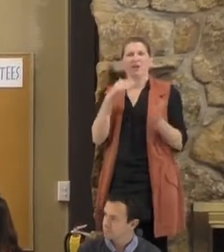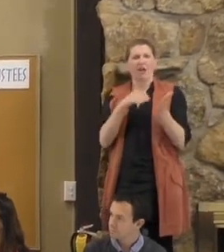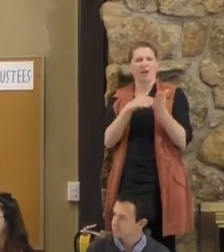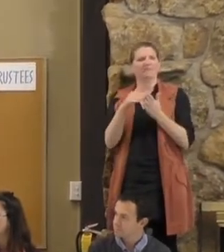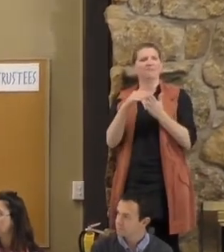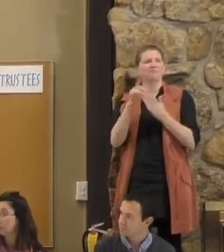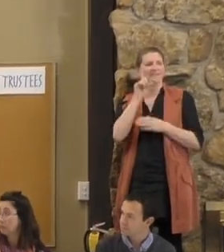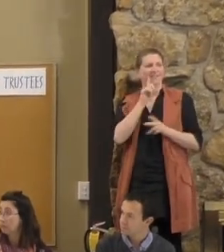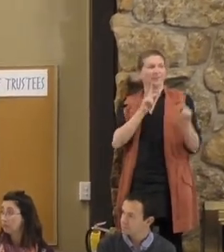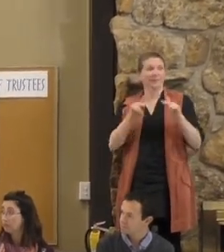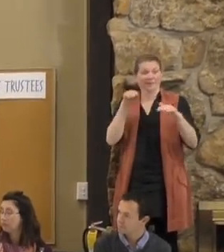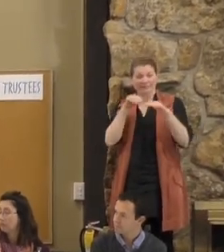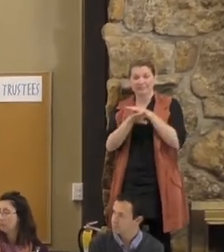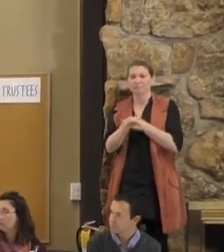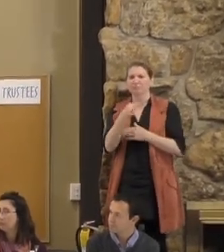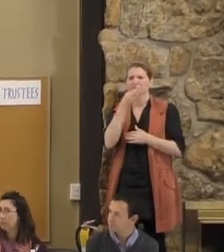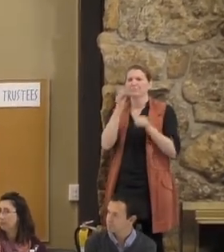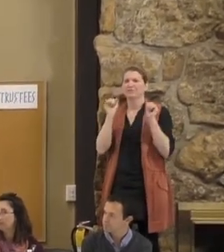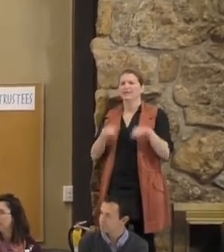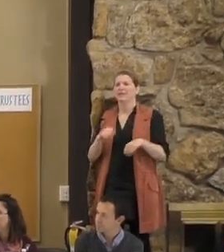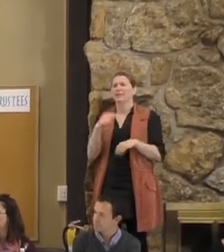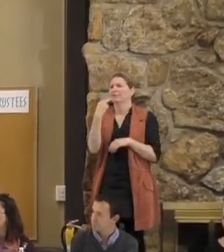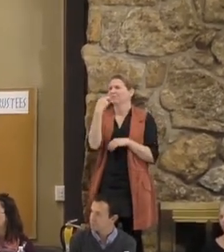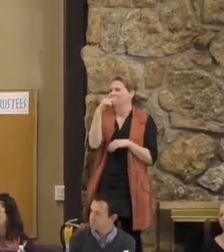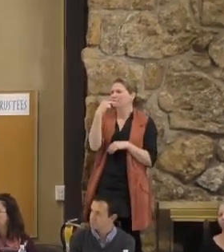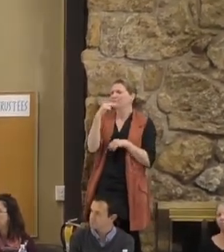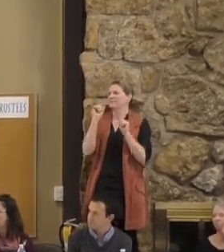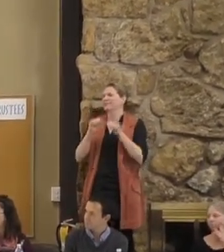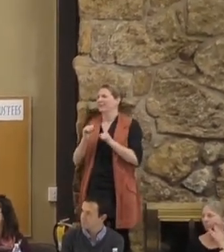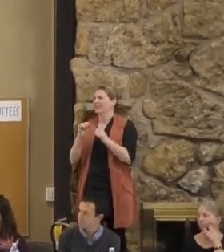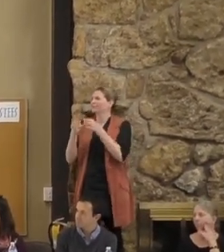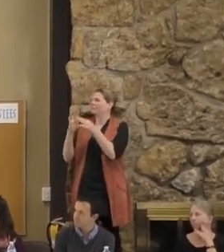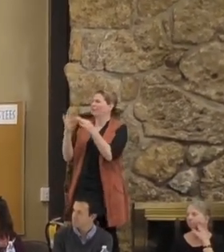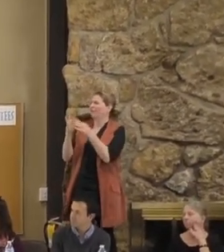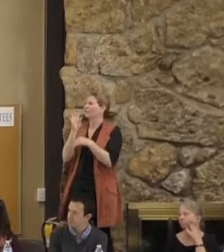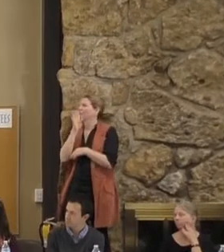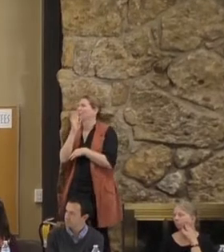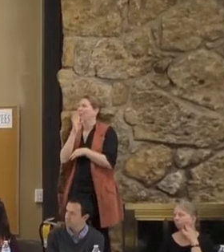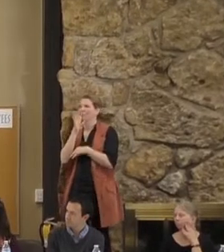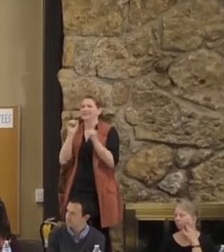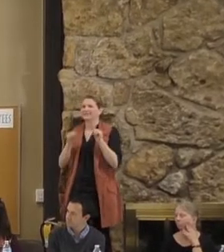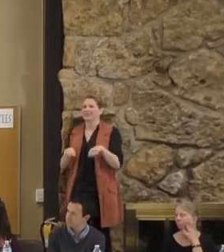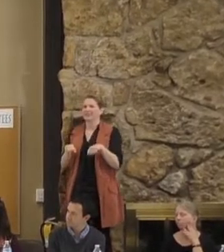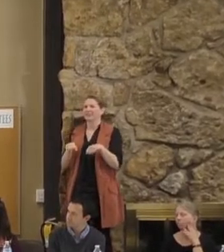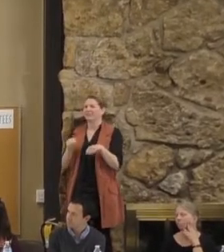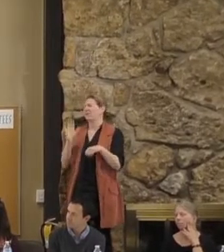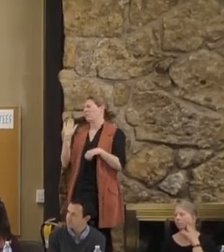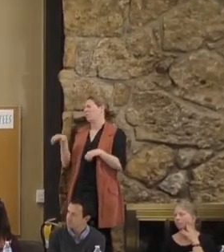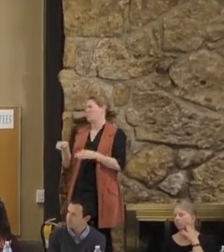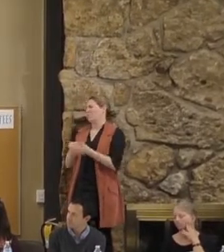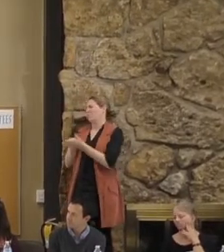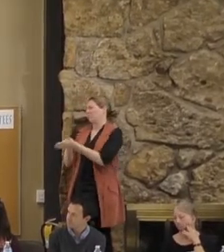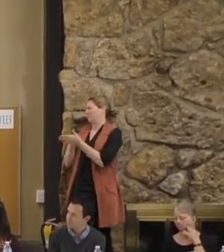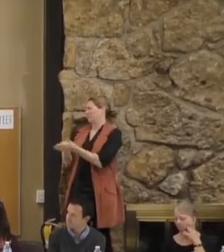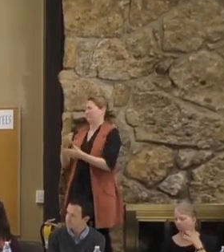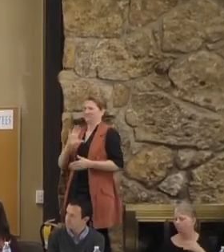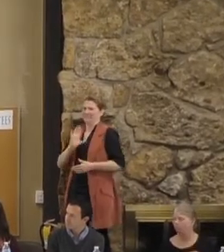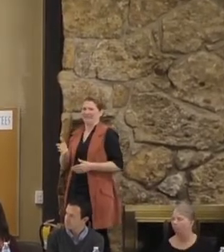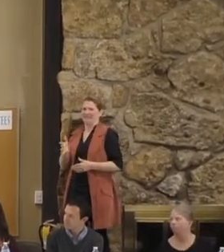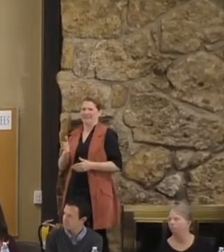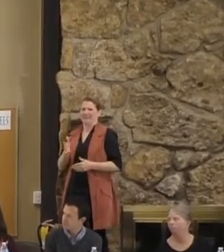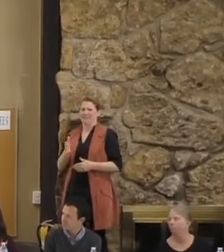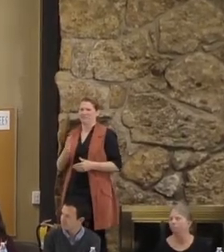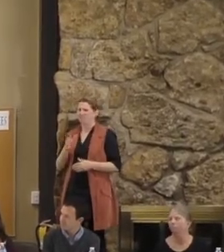that works just fine, and maybe we'll pass notes sometimes, and that's just fine. I'd like to hear your responses to